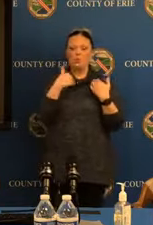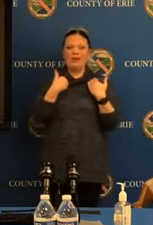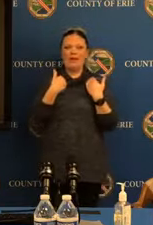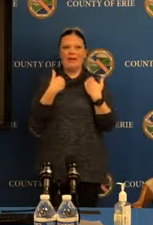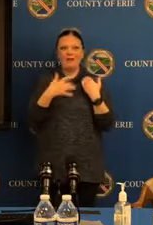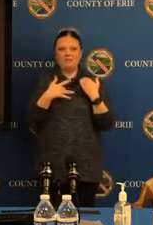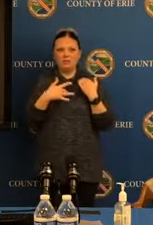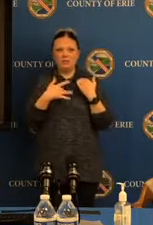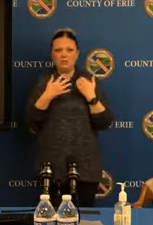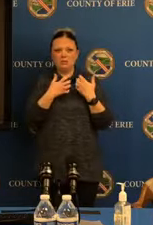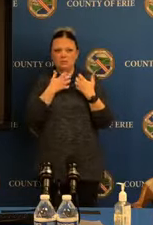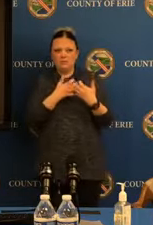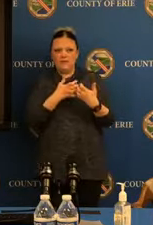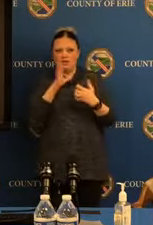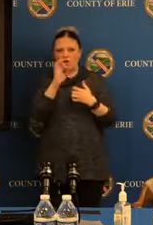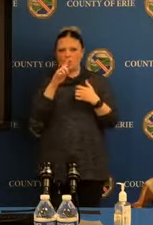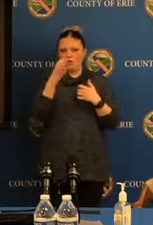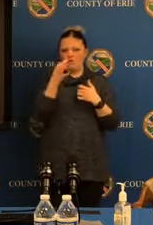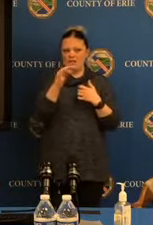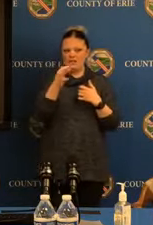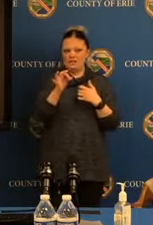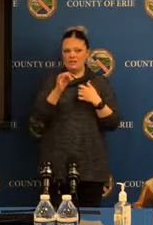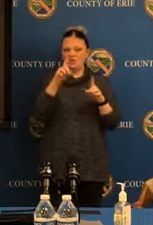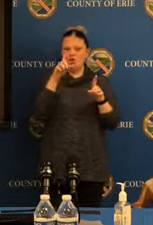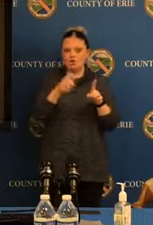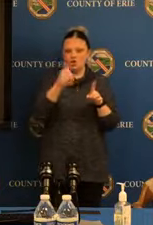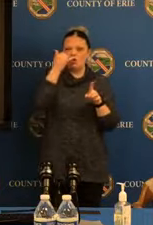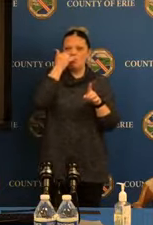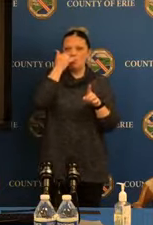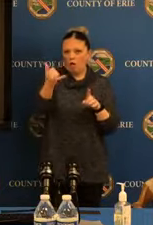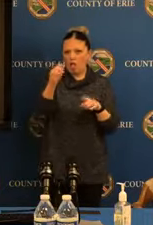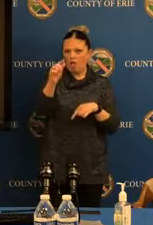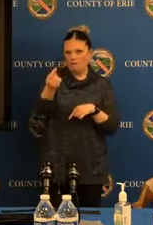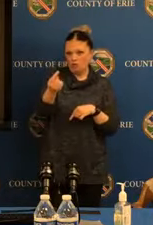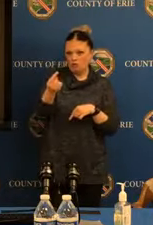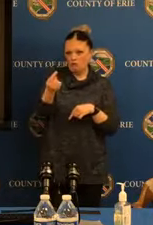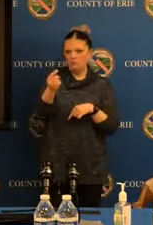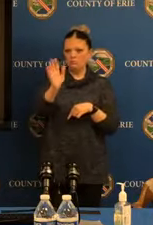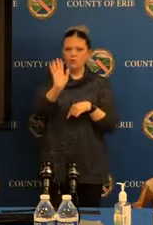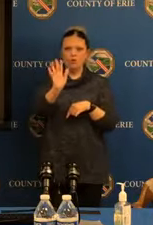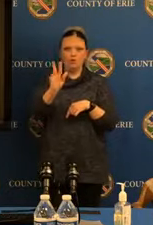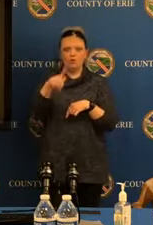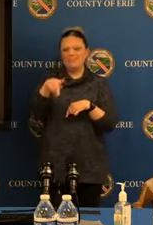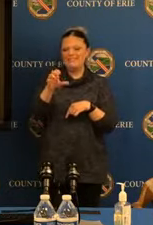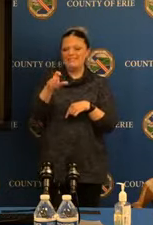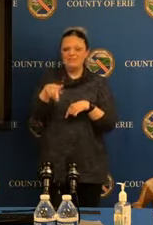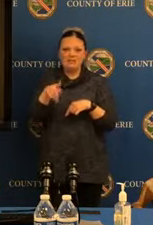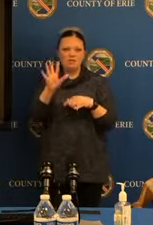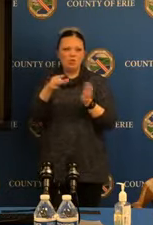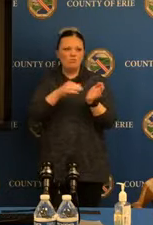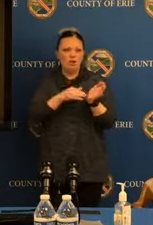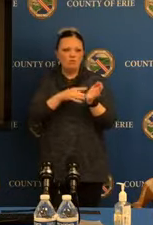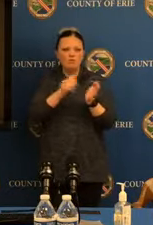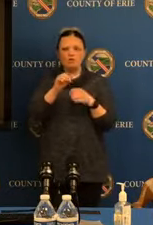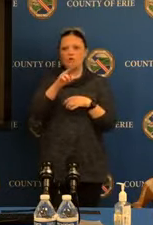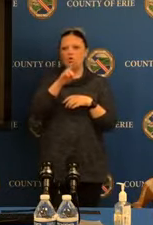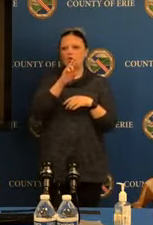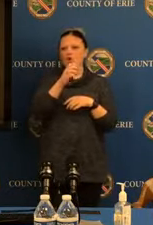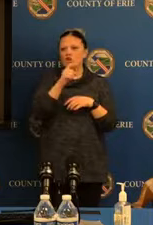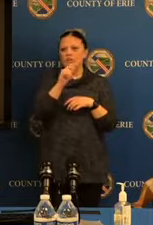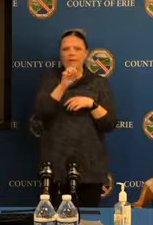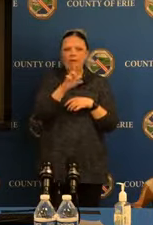symptoms consistent with COVID-19 should call first, whether it's your primary care doctor or an urgent care doctor